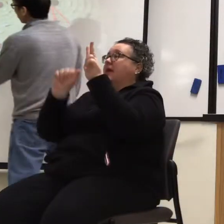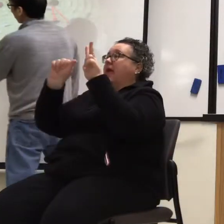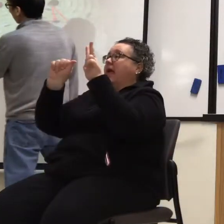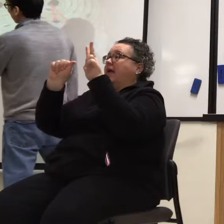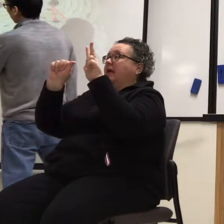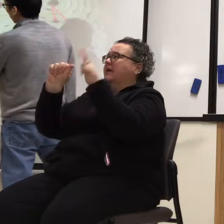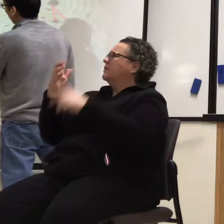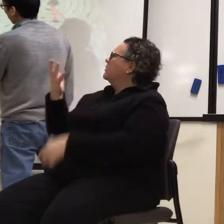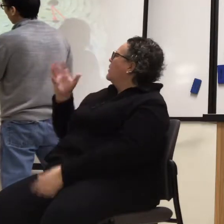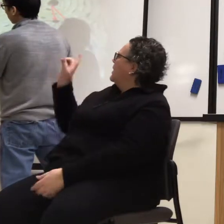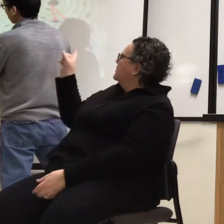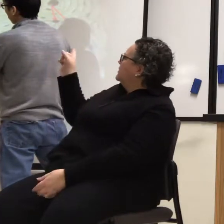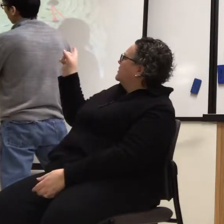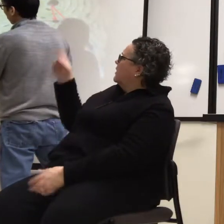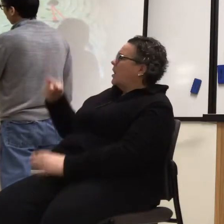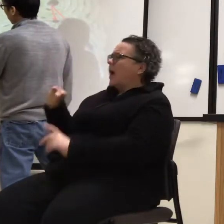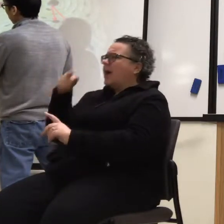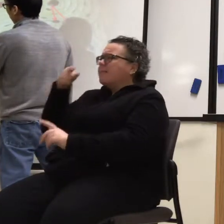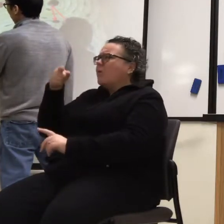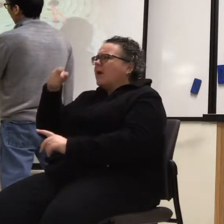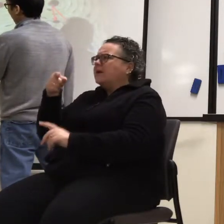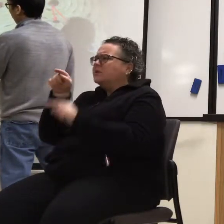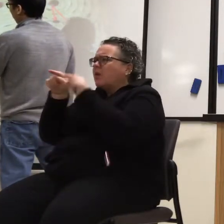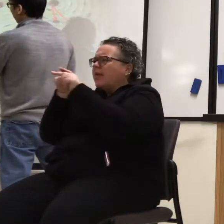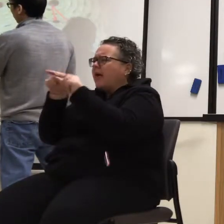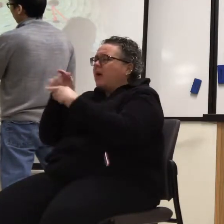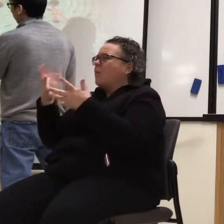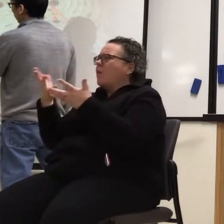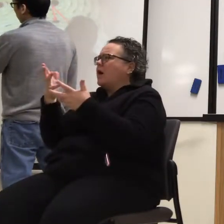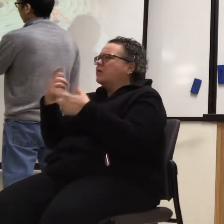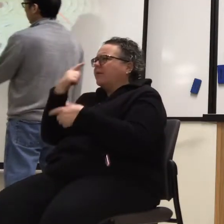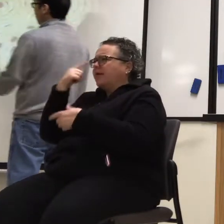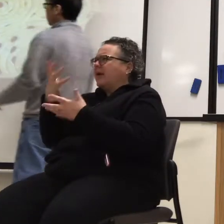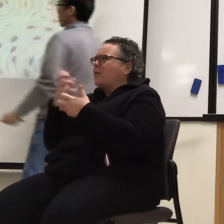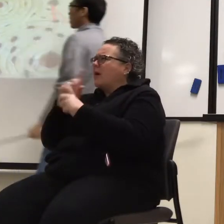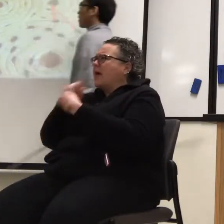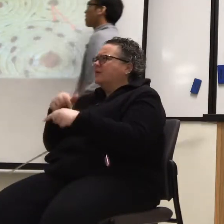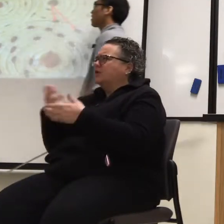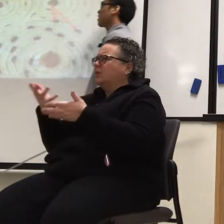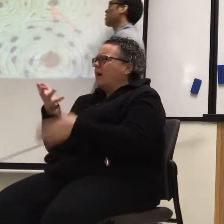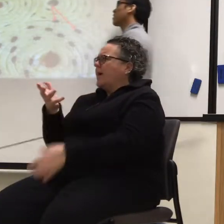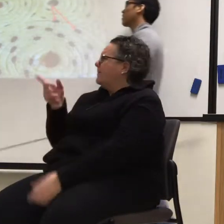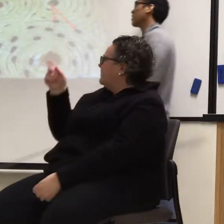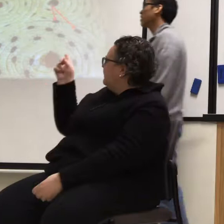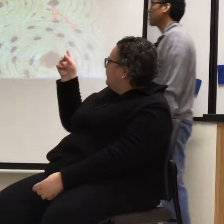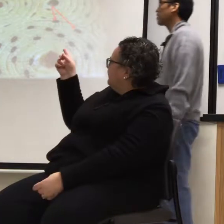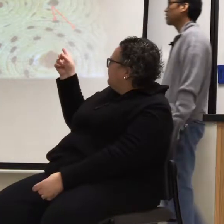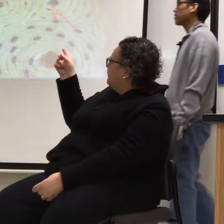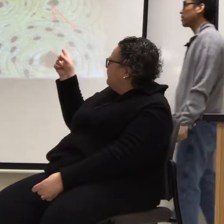What do you think I'm going for when I point to that? What do you think?